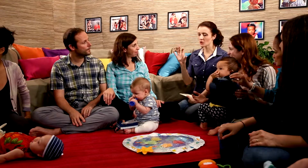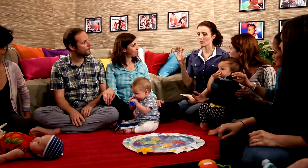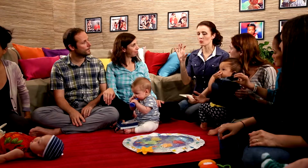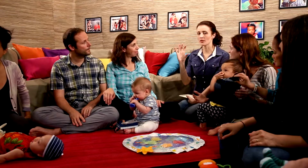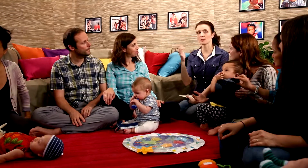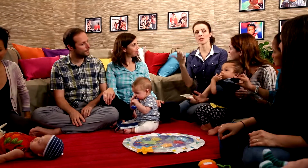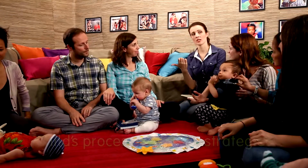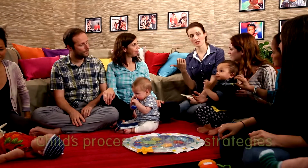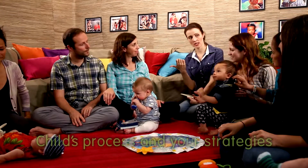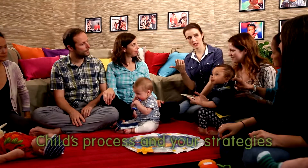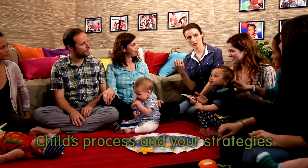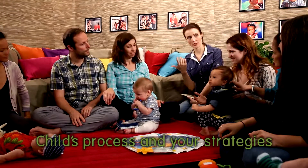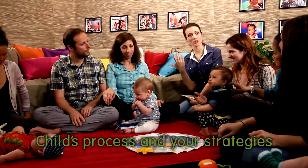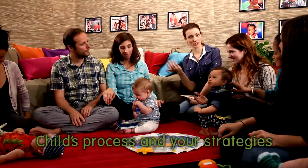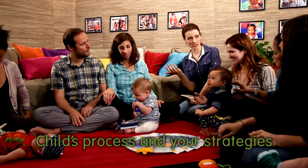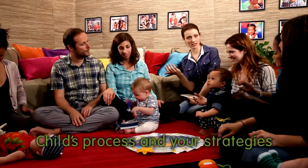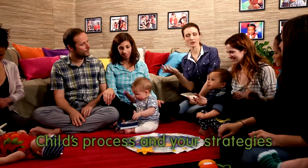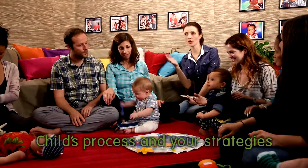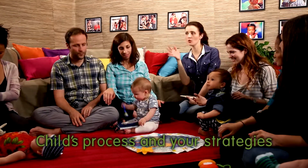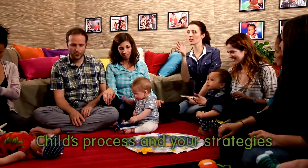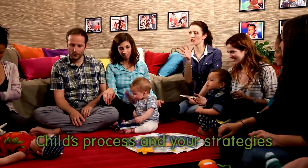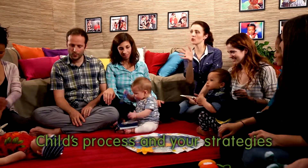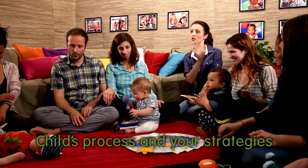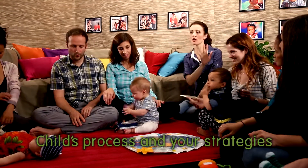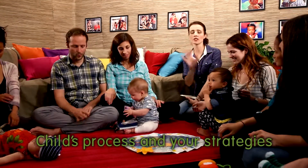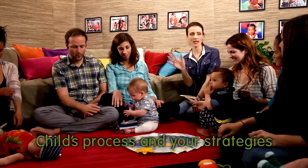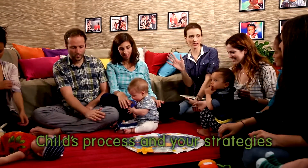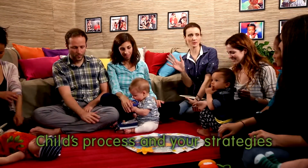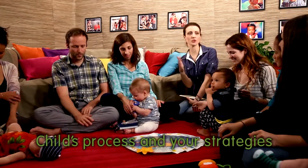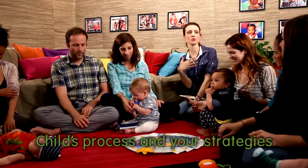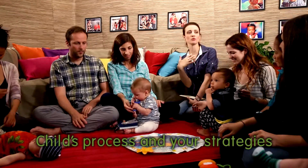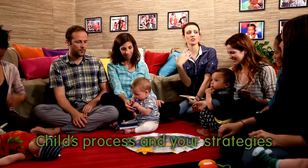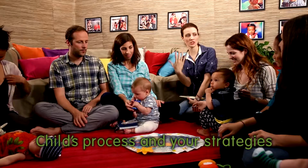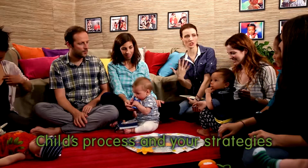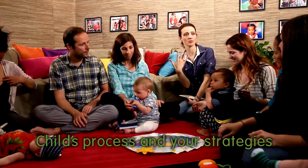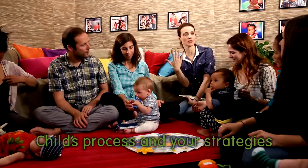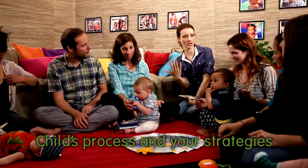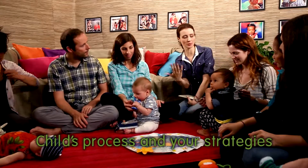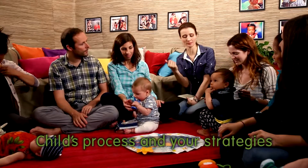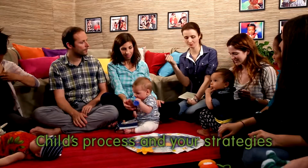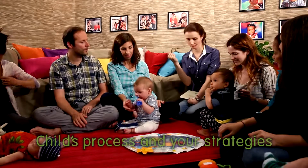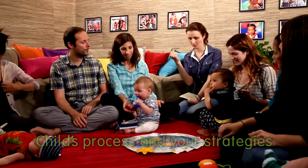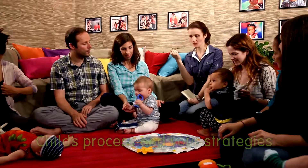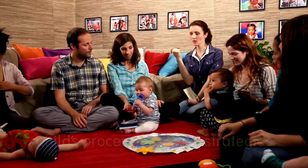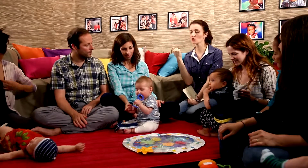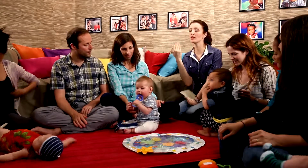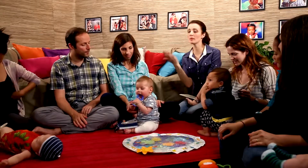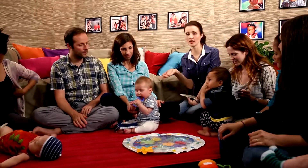about what their process is like when they learn a sign and then what you want to do alongside them to teach them and help them. So in the beginning,